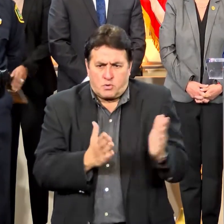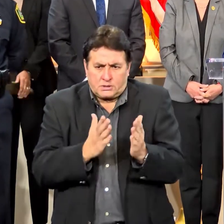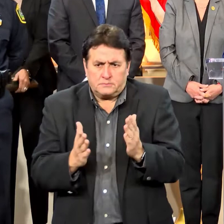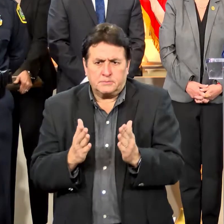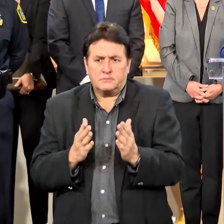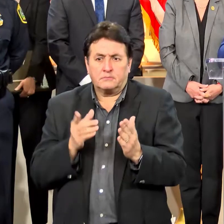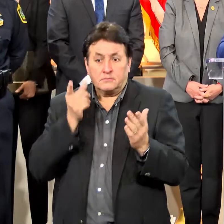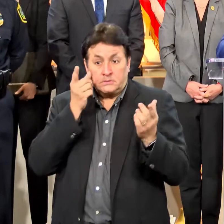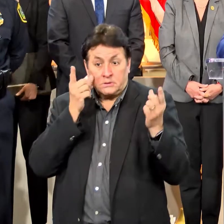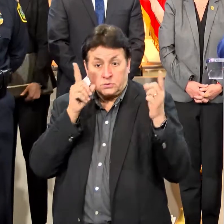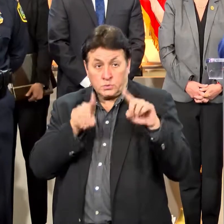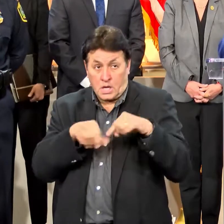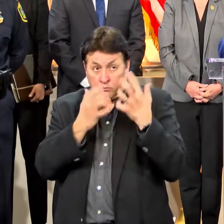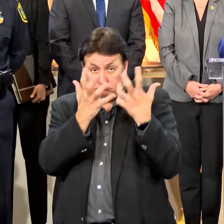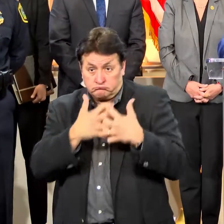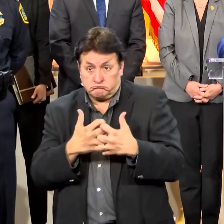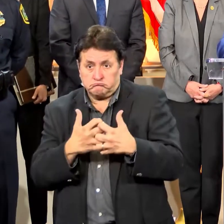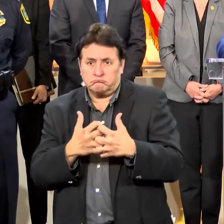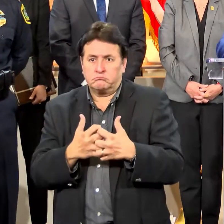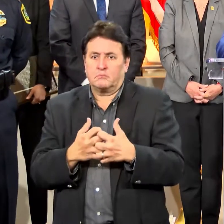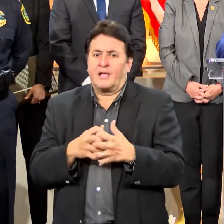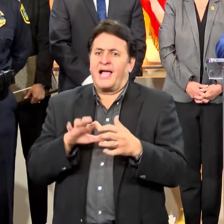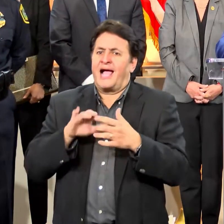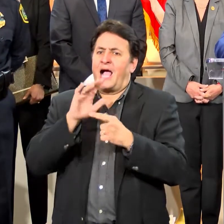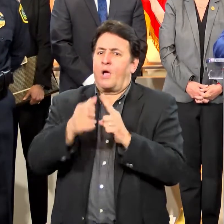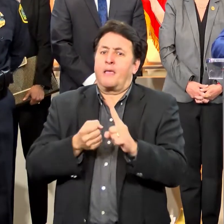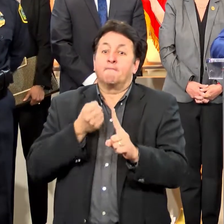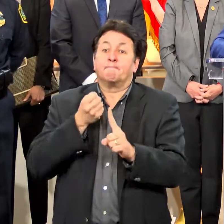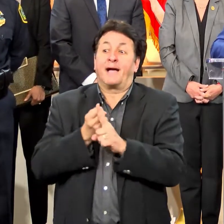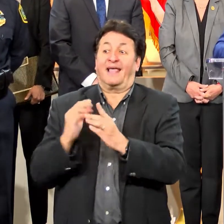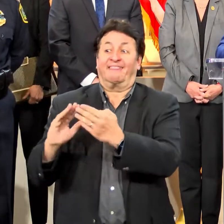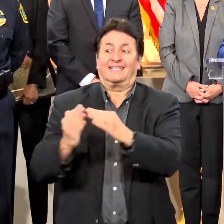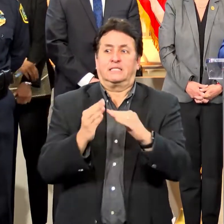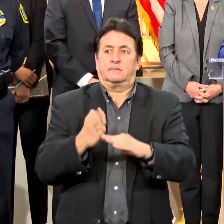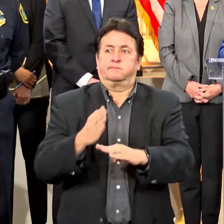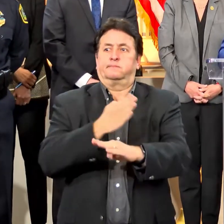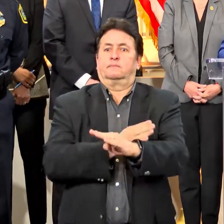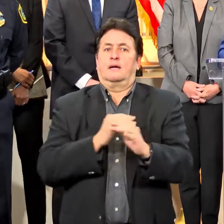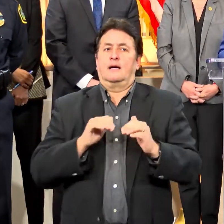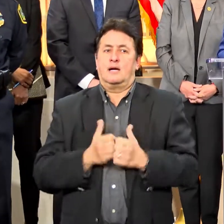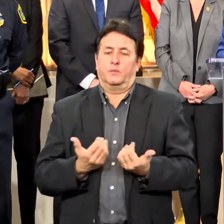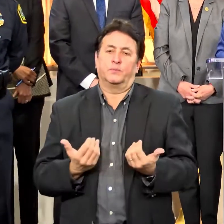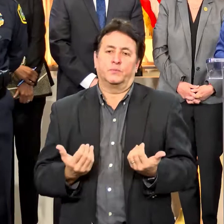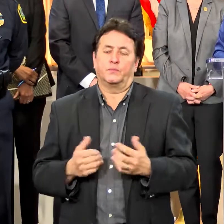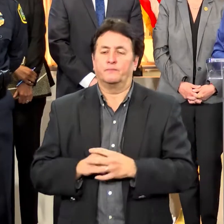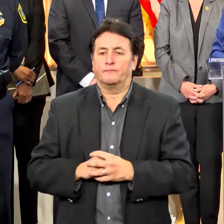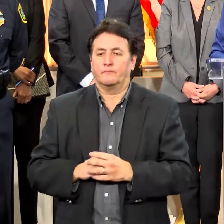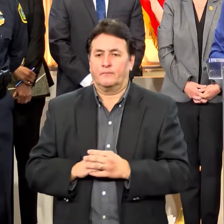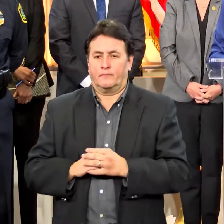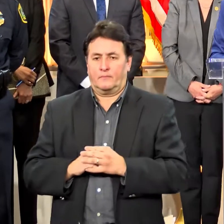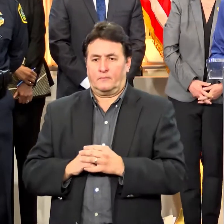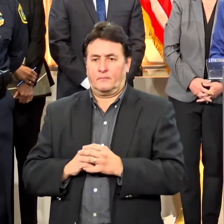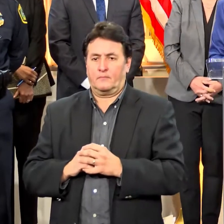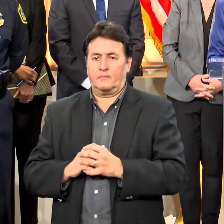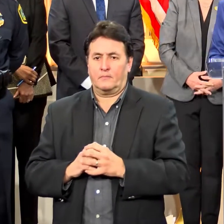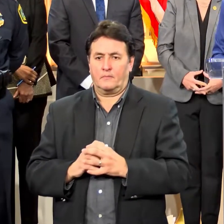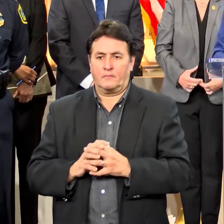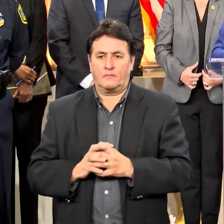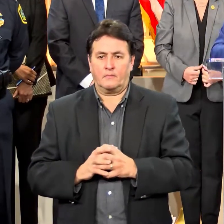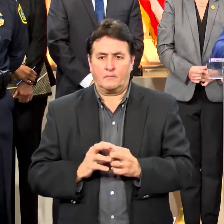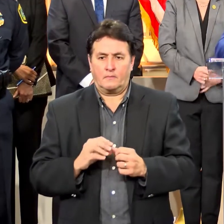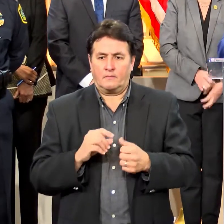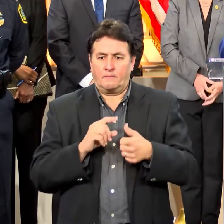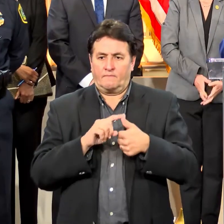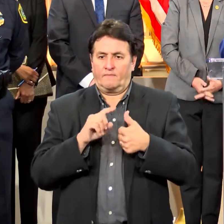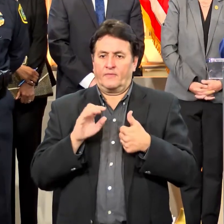works well and can be impactful for our city. Joining me today as speakers, of course, will be Chief Troy Fenner of the Houston